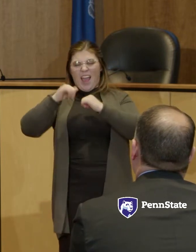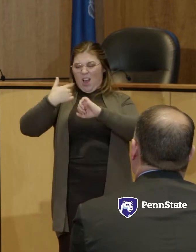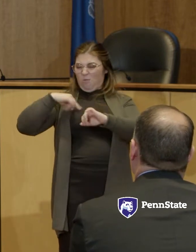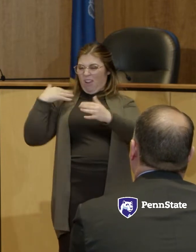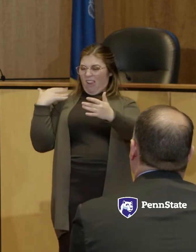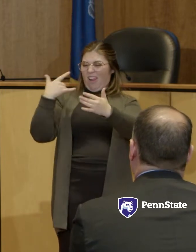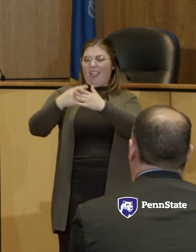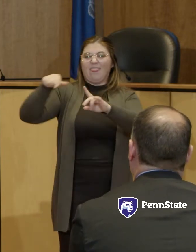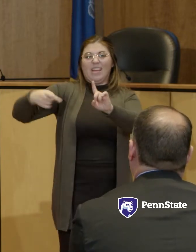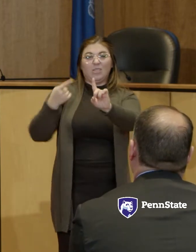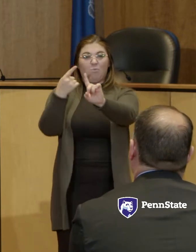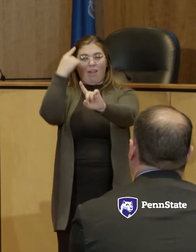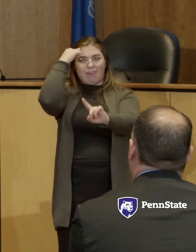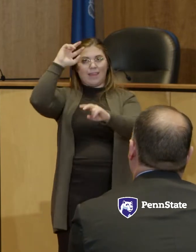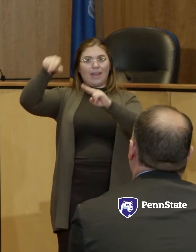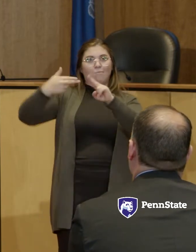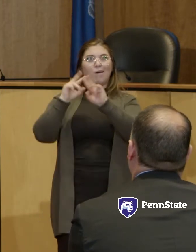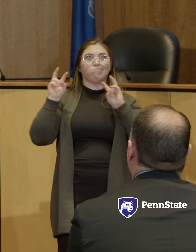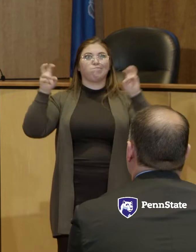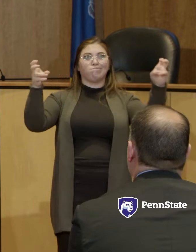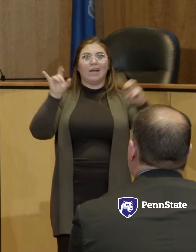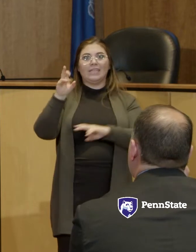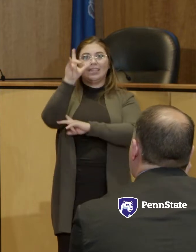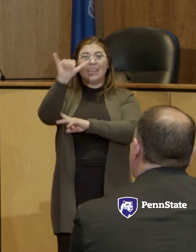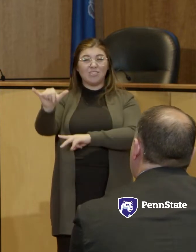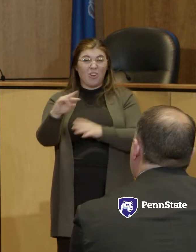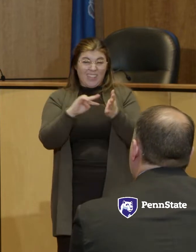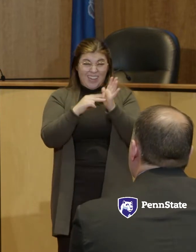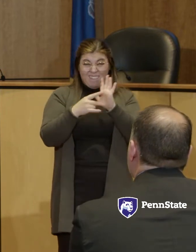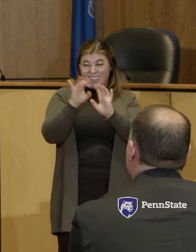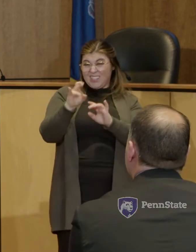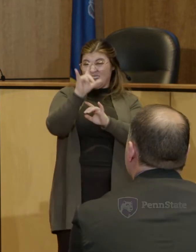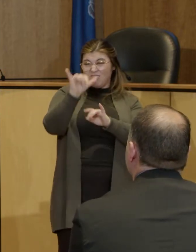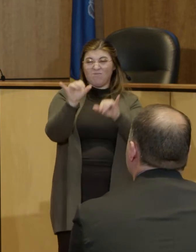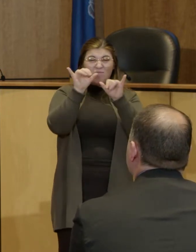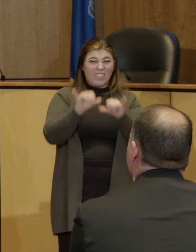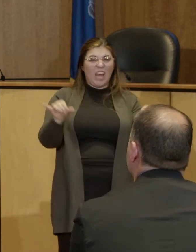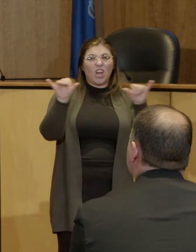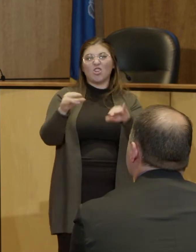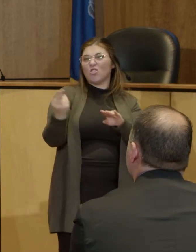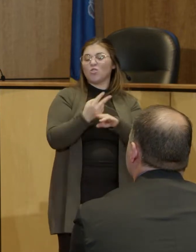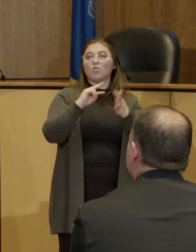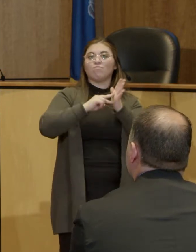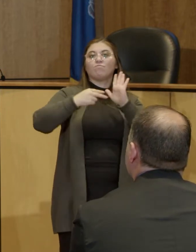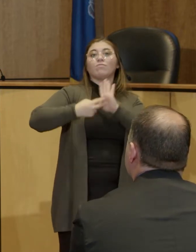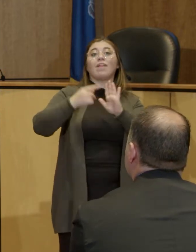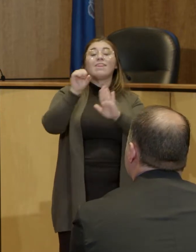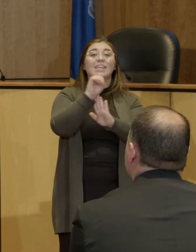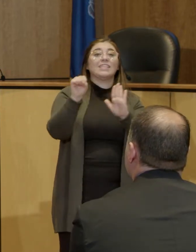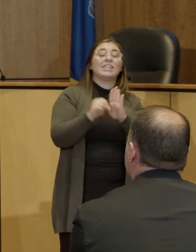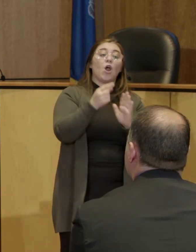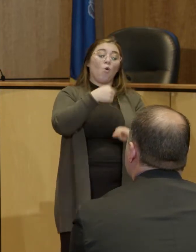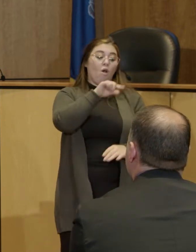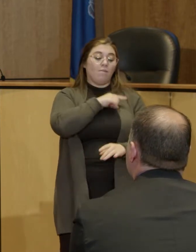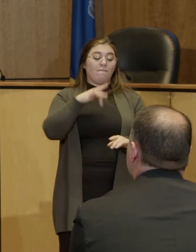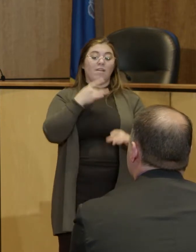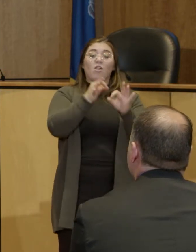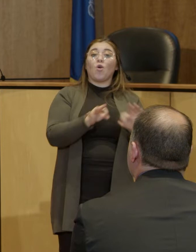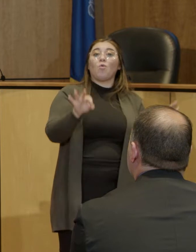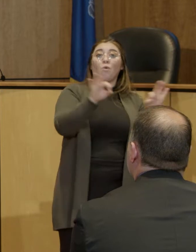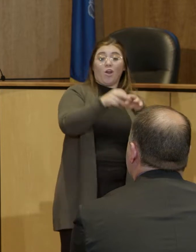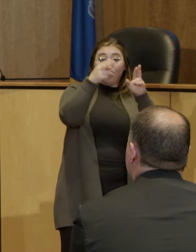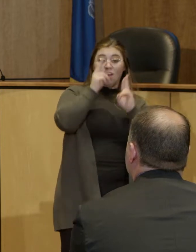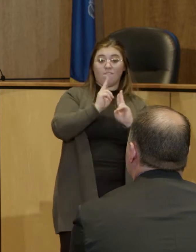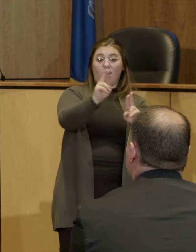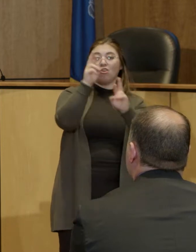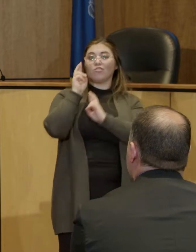to this point of thinking about dignity. The definition's just a standard one I'm going to use, the state or quality of being worthy of honor and